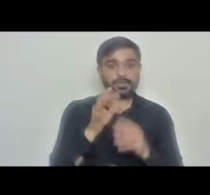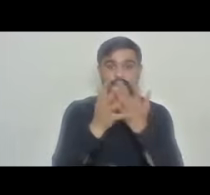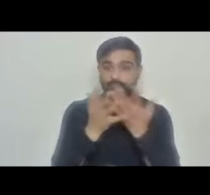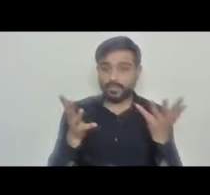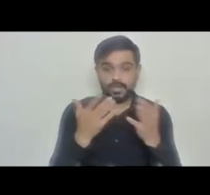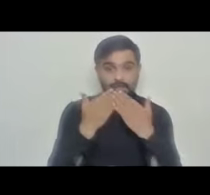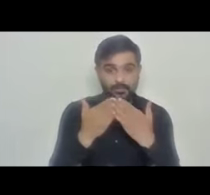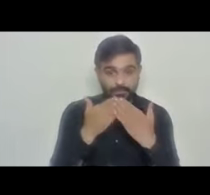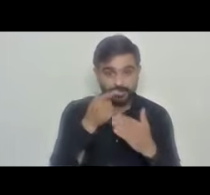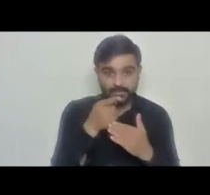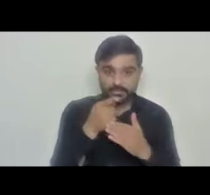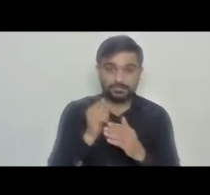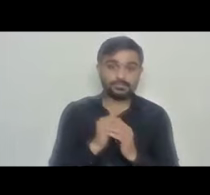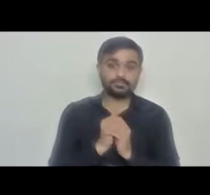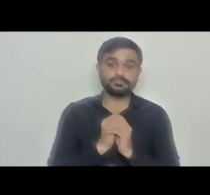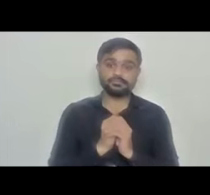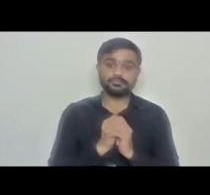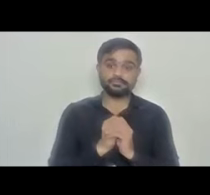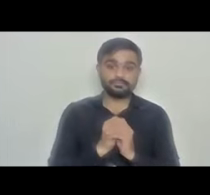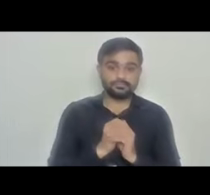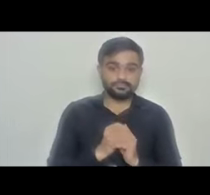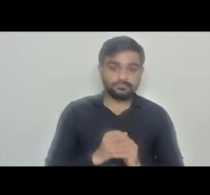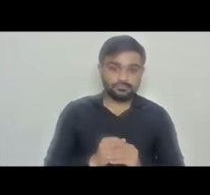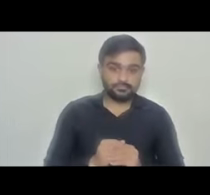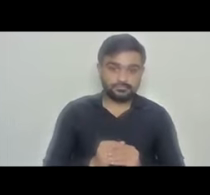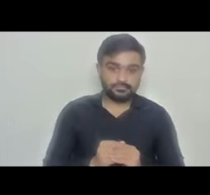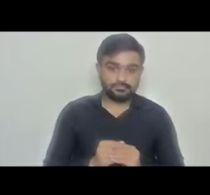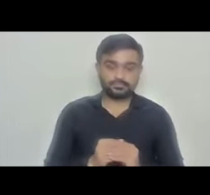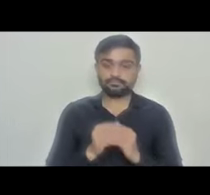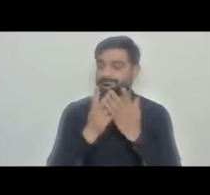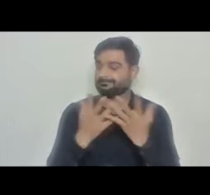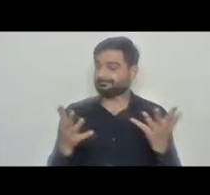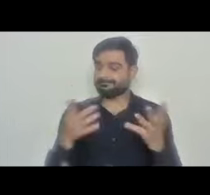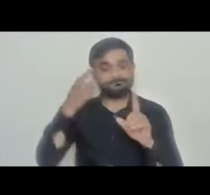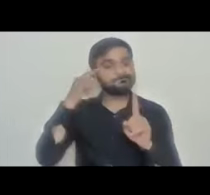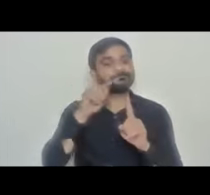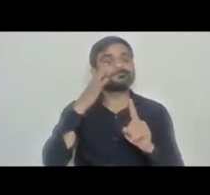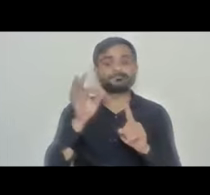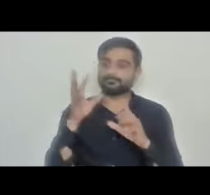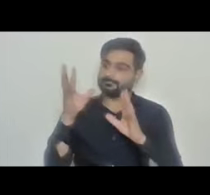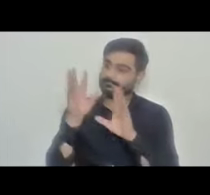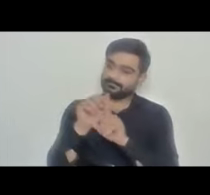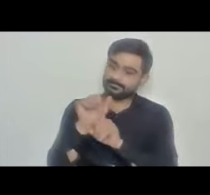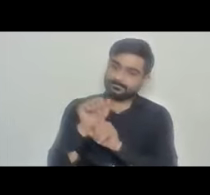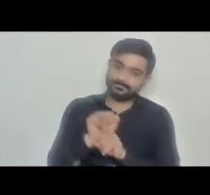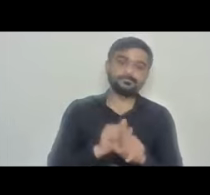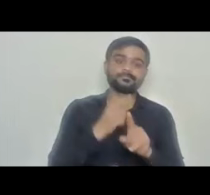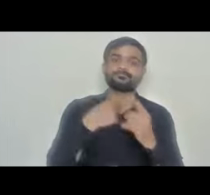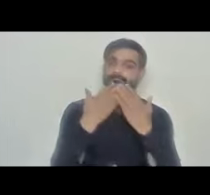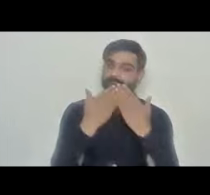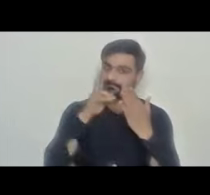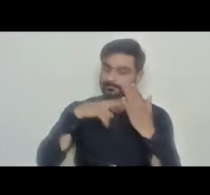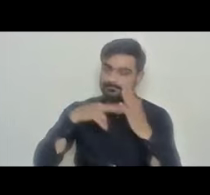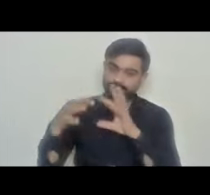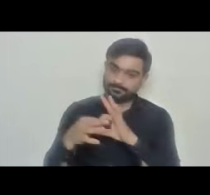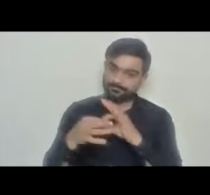study. And so those themes are actually identified by reading and rereading those